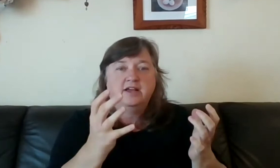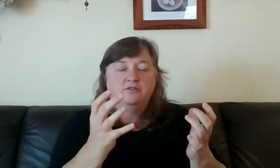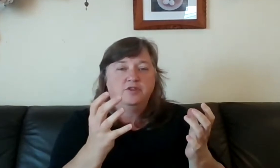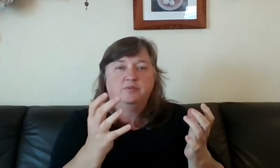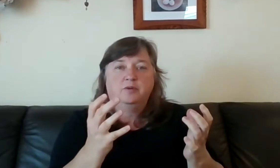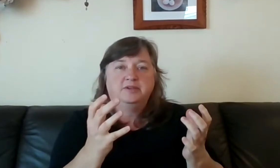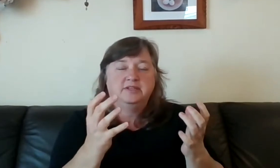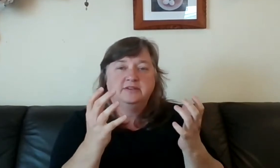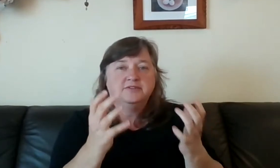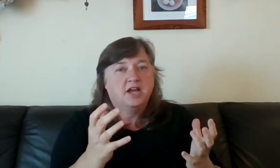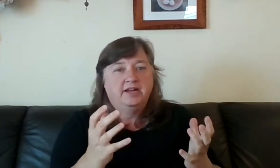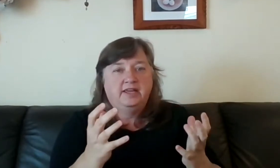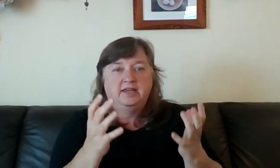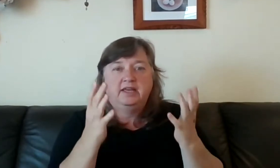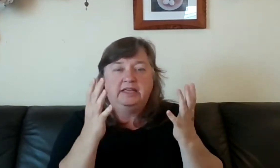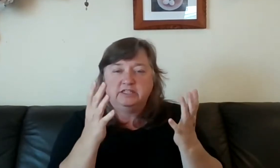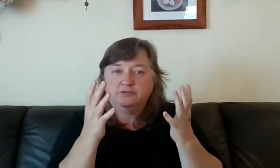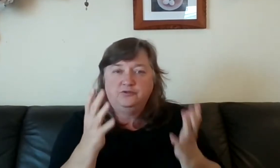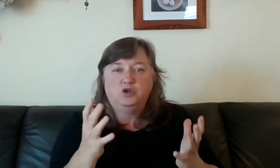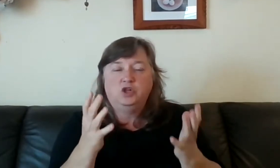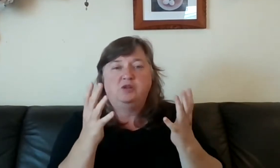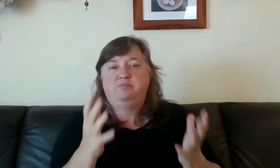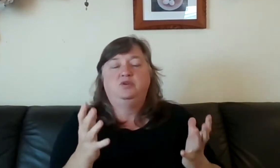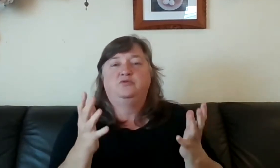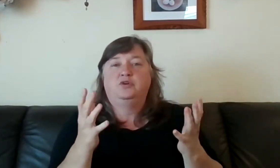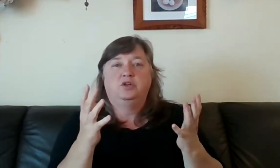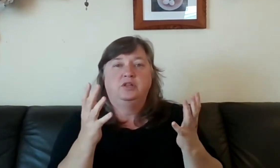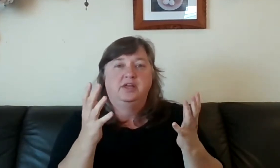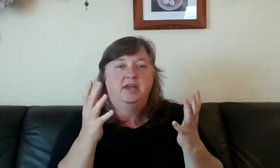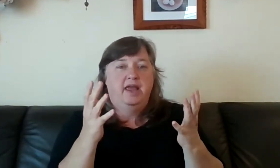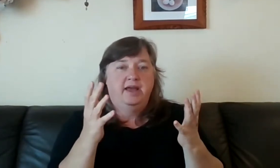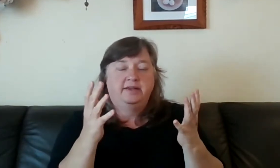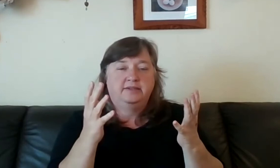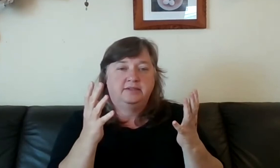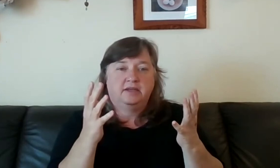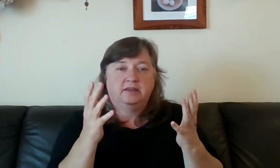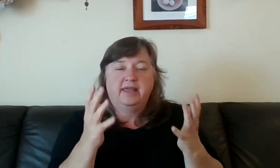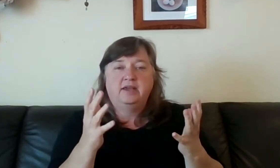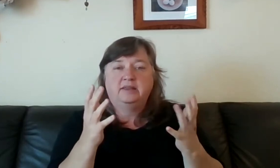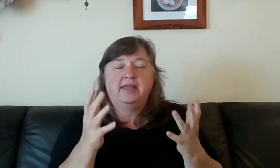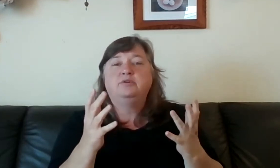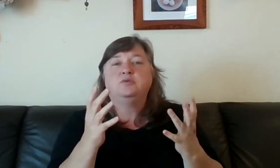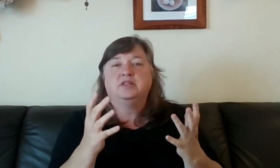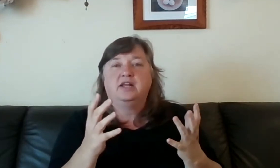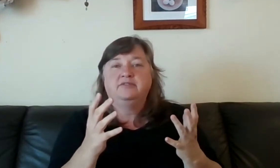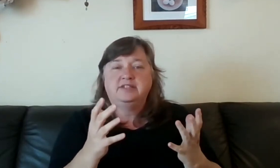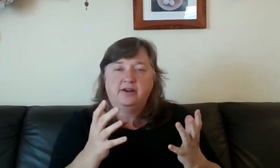ASL for the purposes of signing. It's full and beautiful and language with a lot of